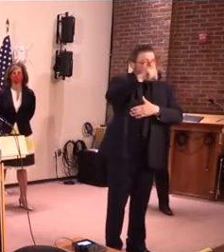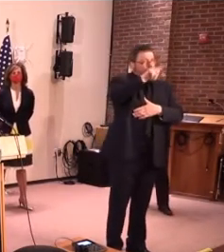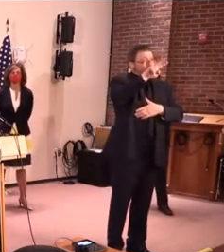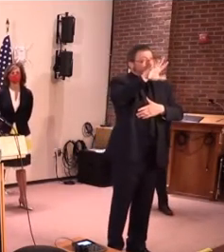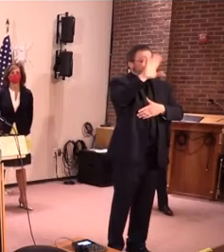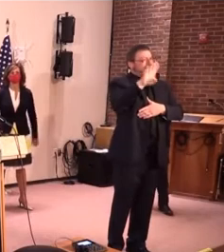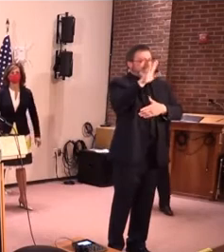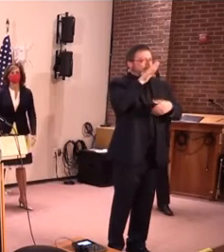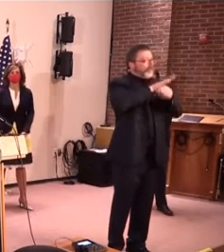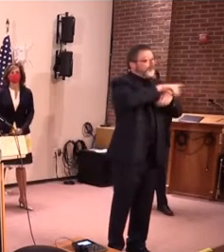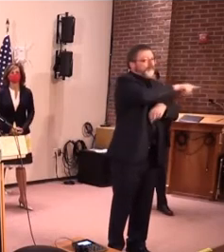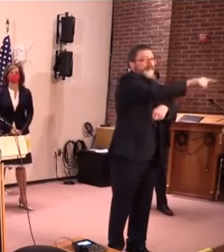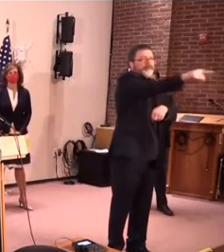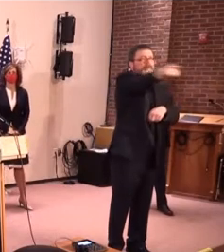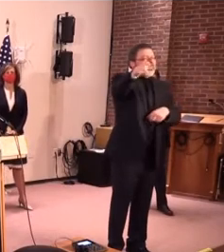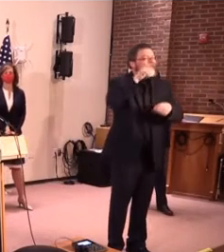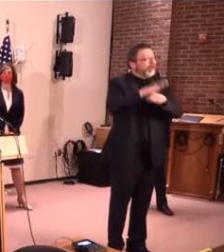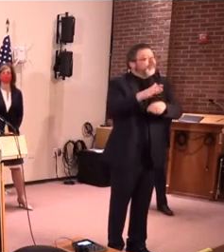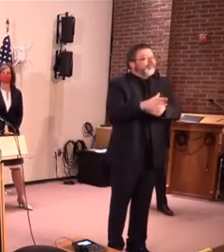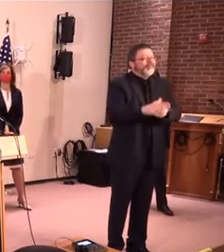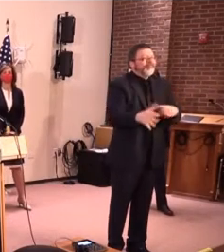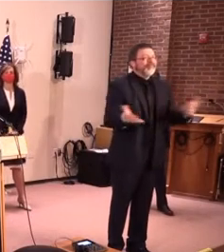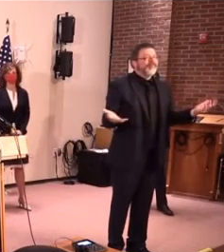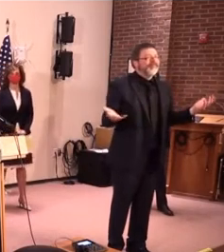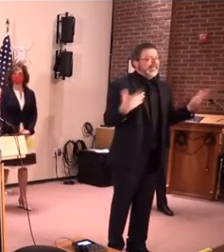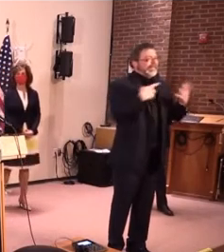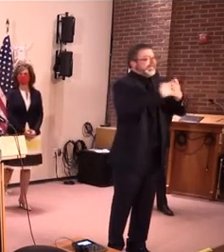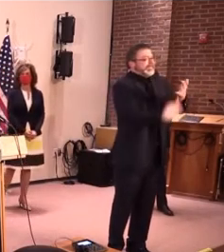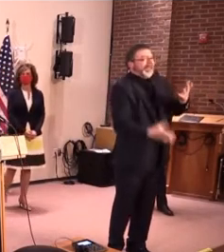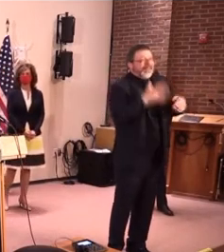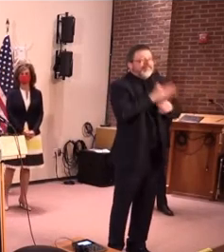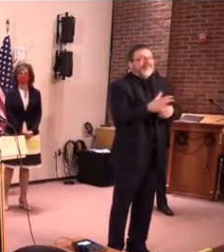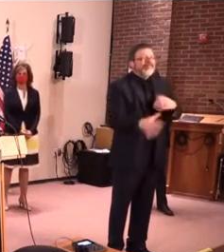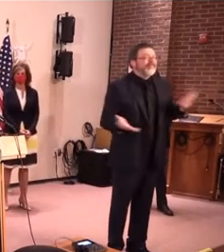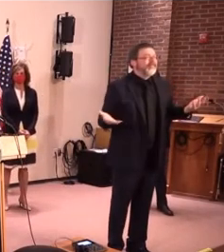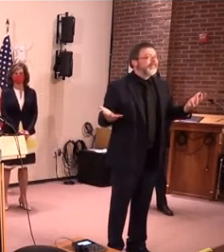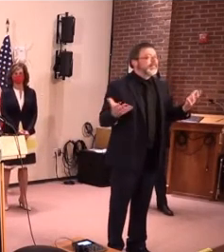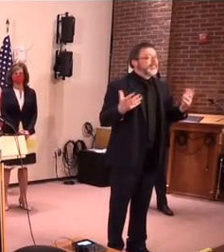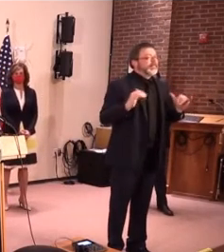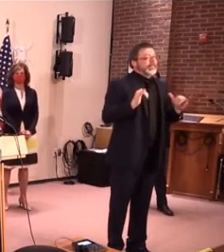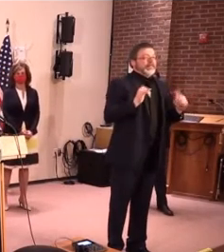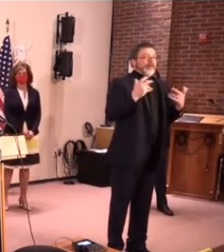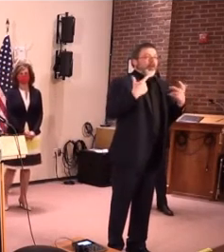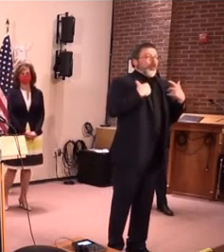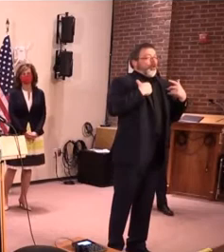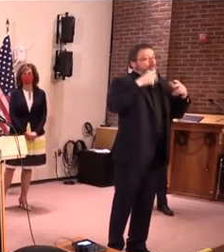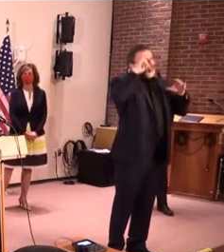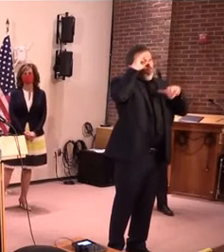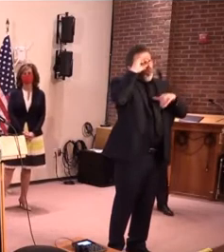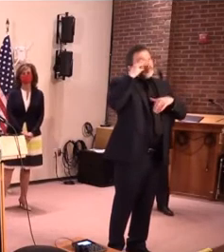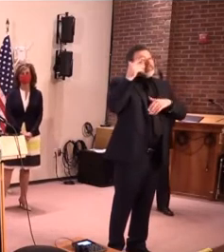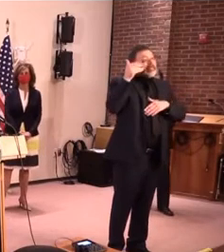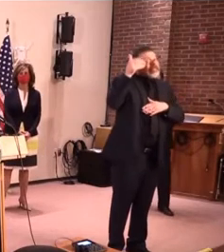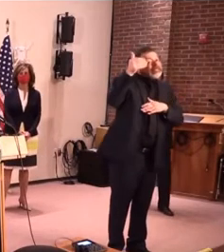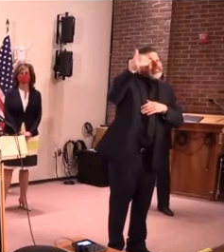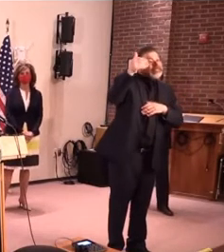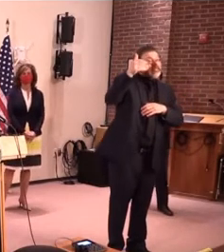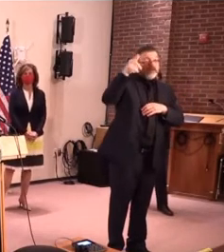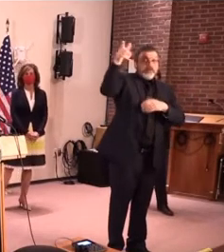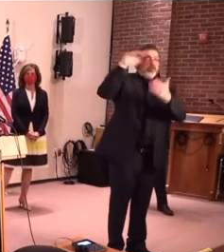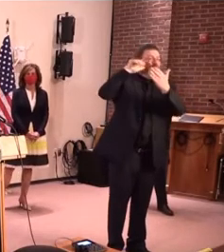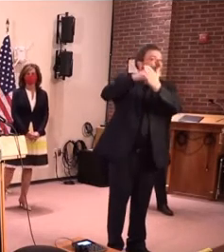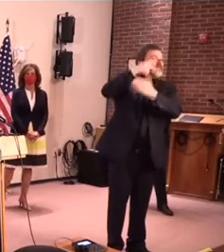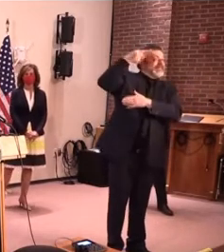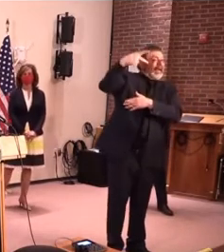of those initiatives. So again, we look for some more help from the federal government. I know the congressional delegation is working on